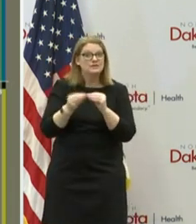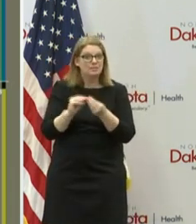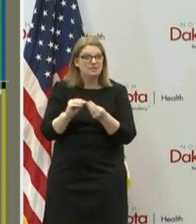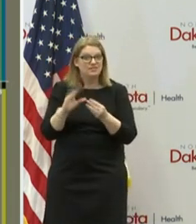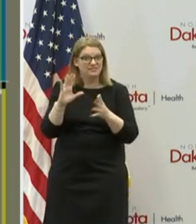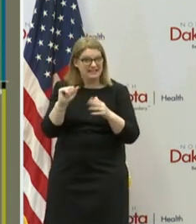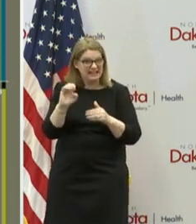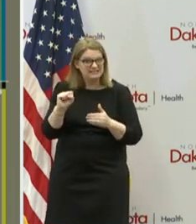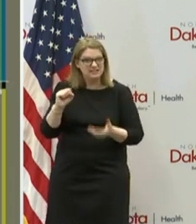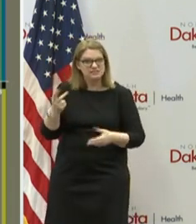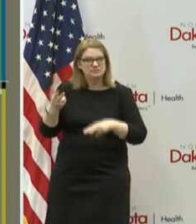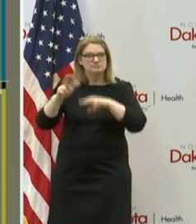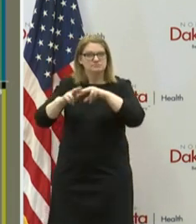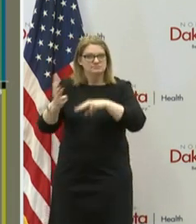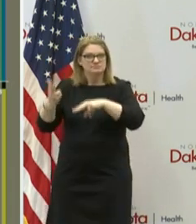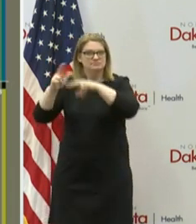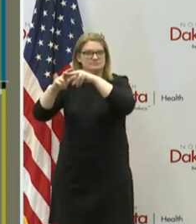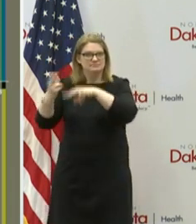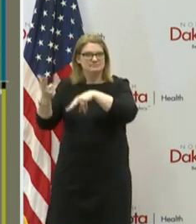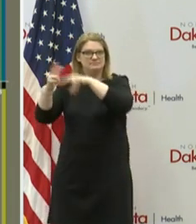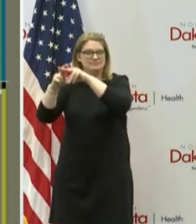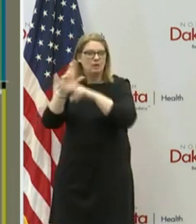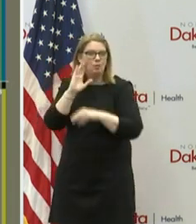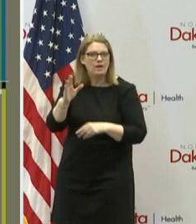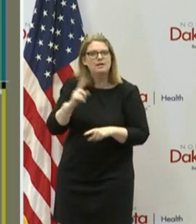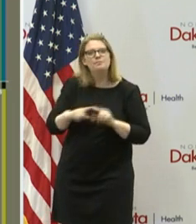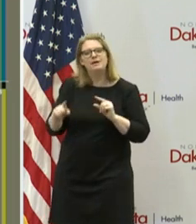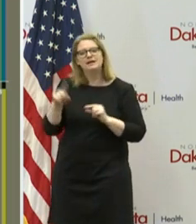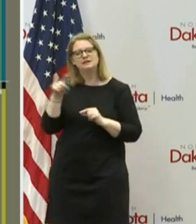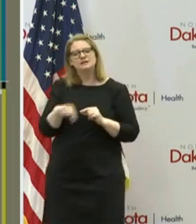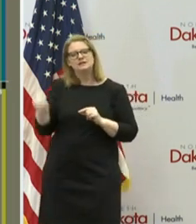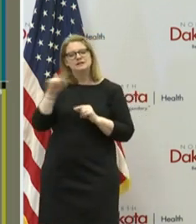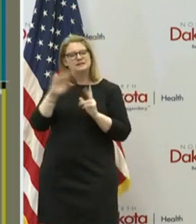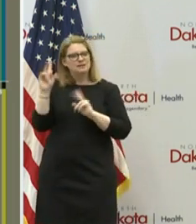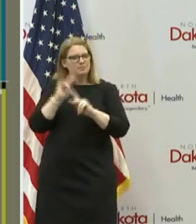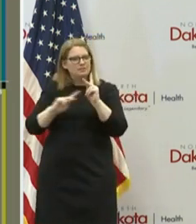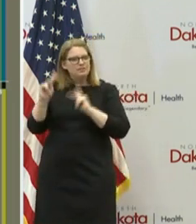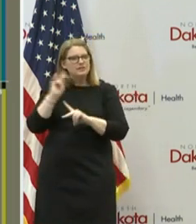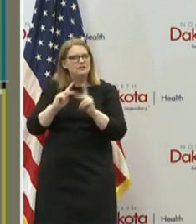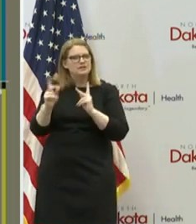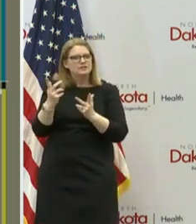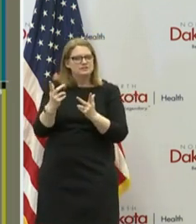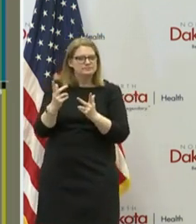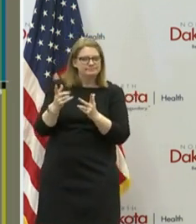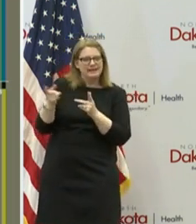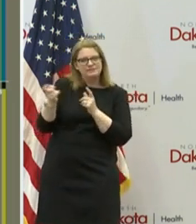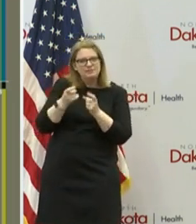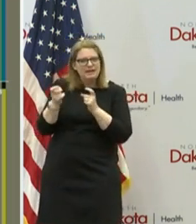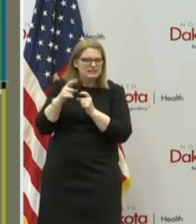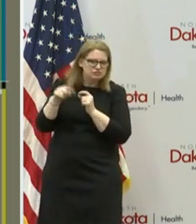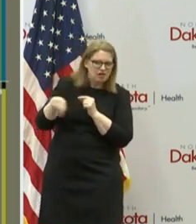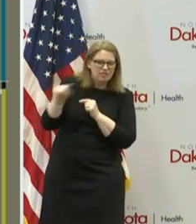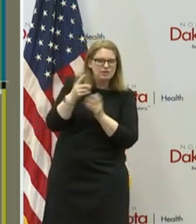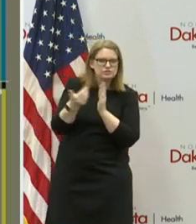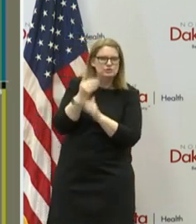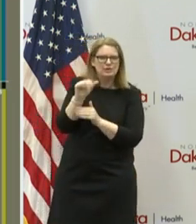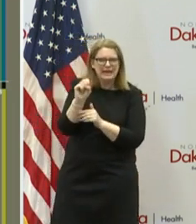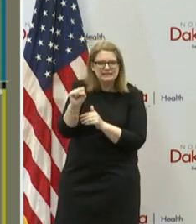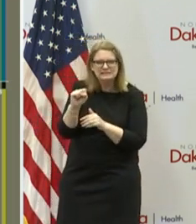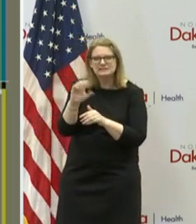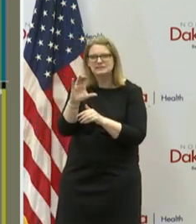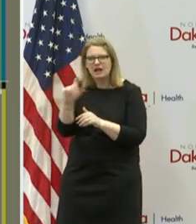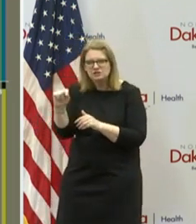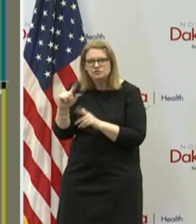ones that our healthcare providers and people working on contact tracing and isolation have to manage, and so that really represents